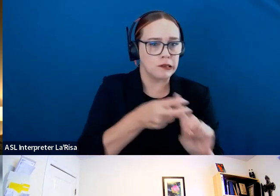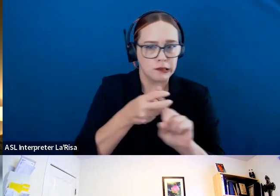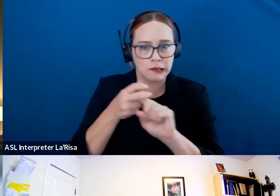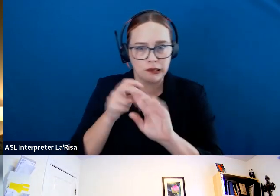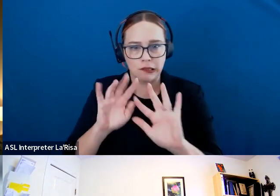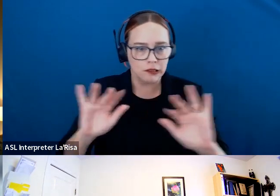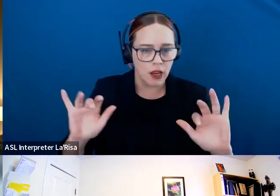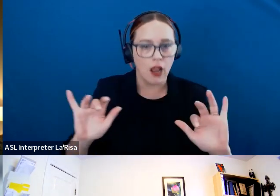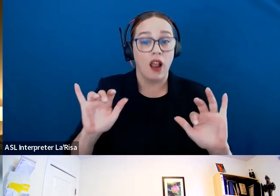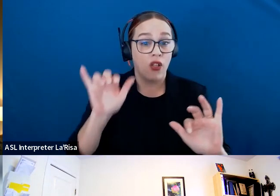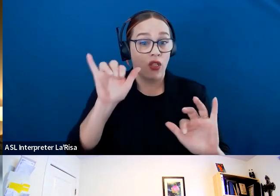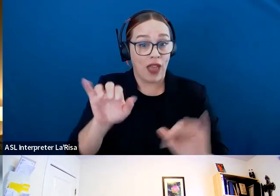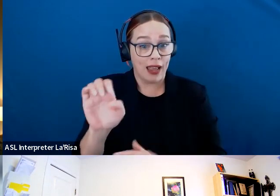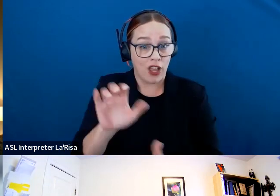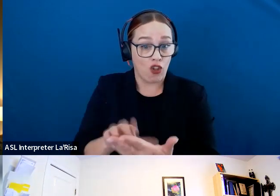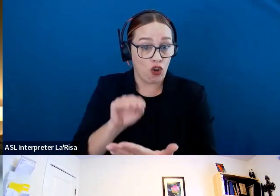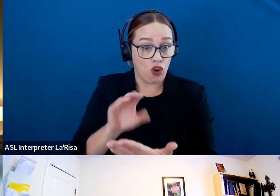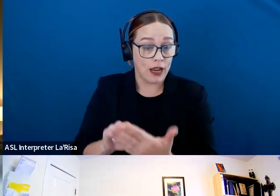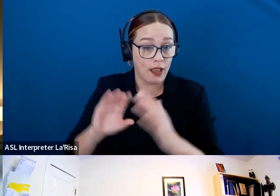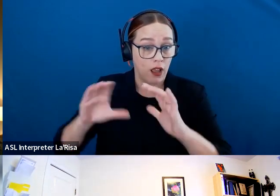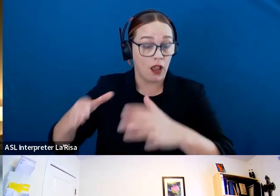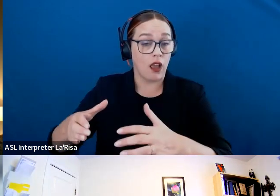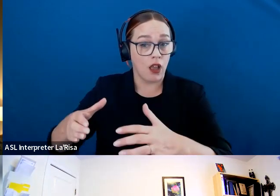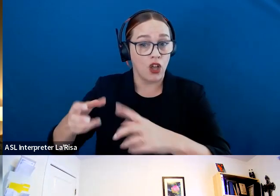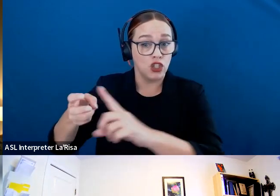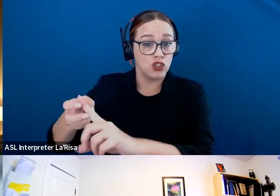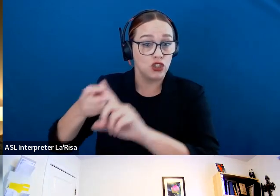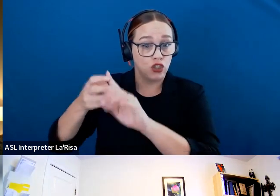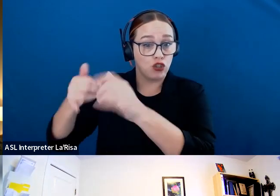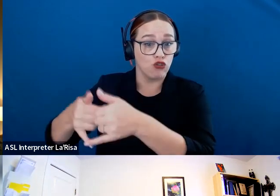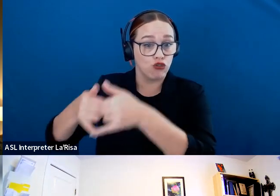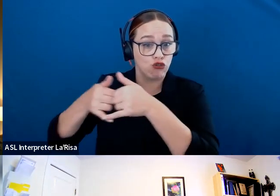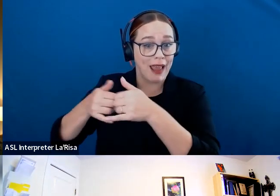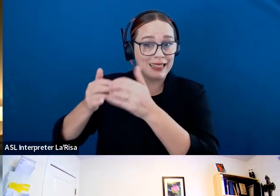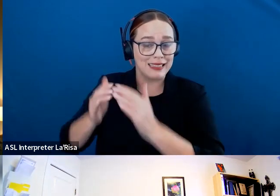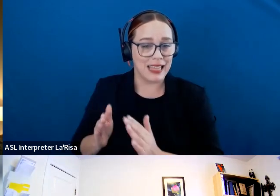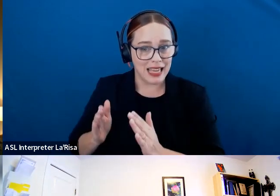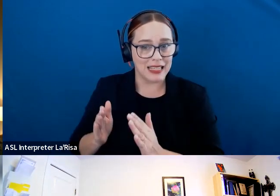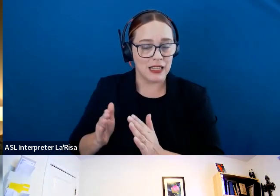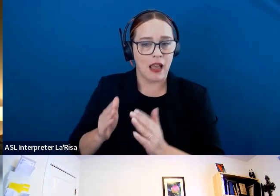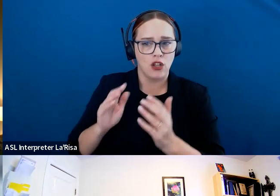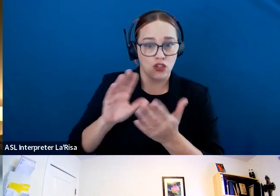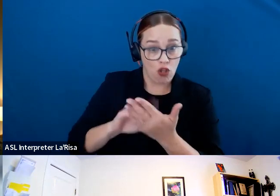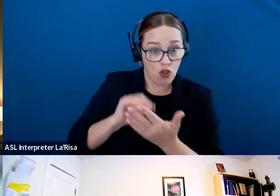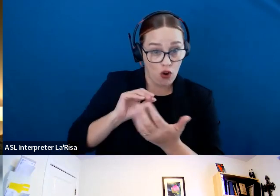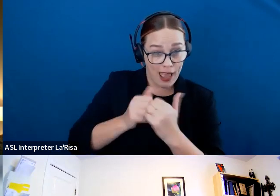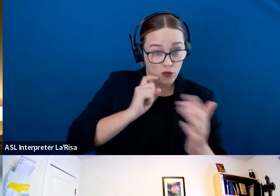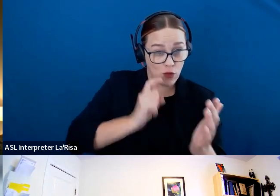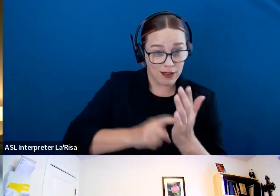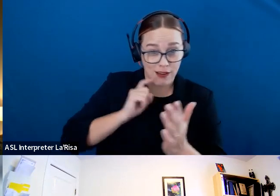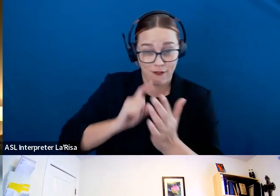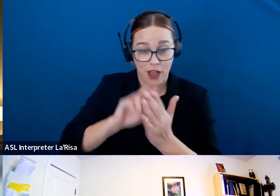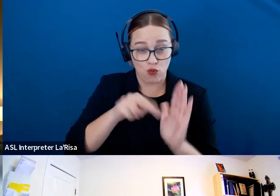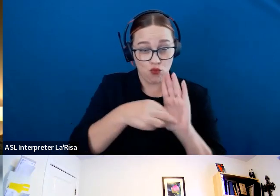took grantees and other participants through a journey of project management, how to identify goals, how to ensure